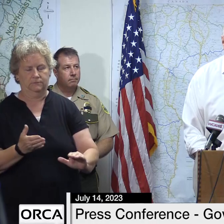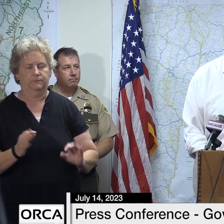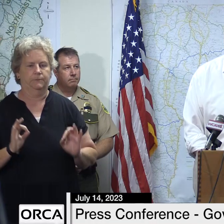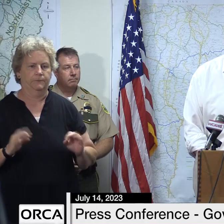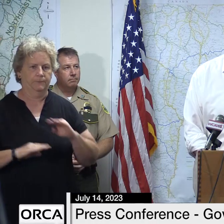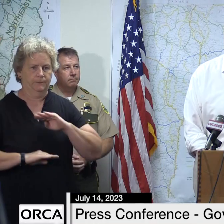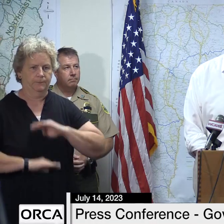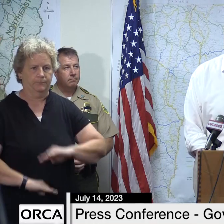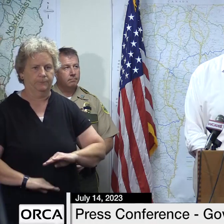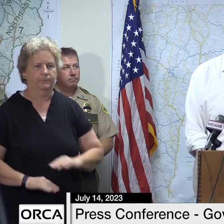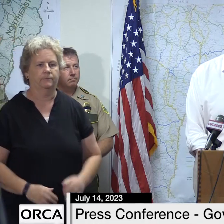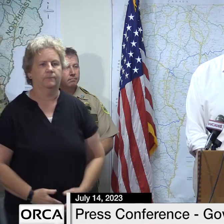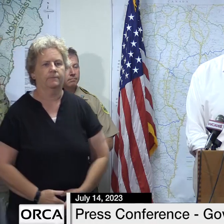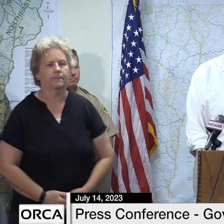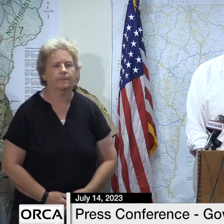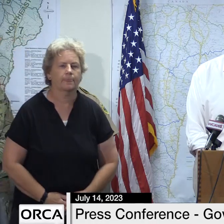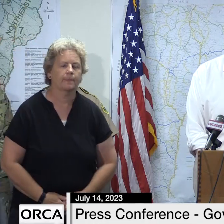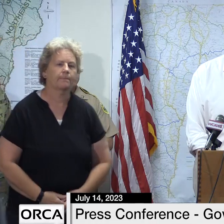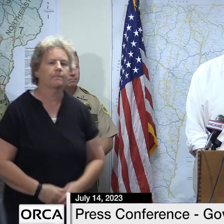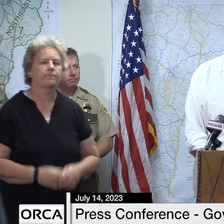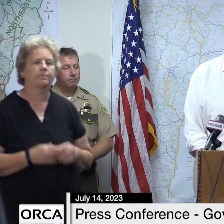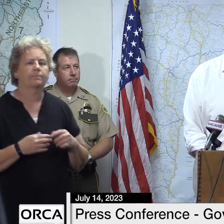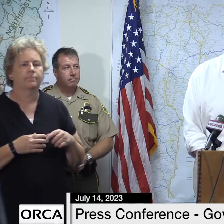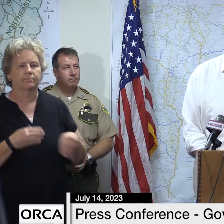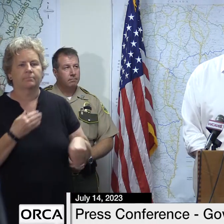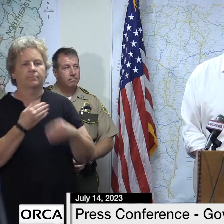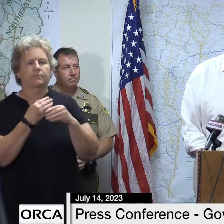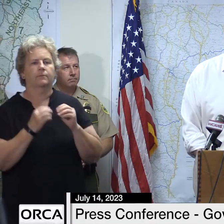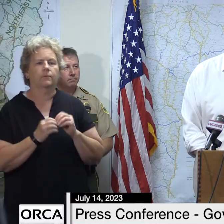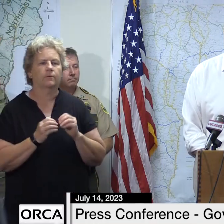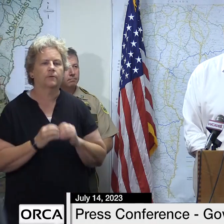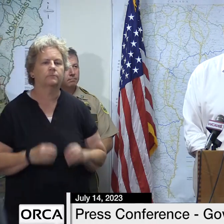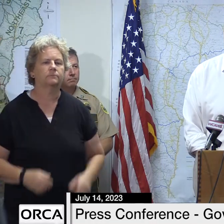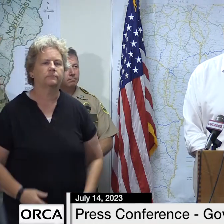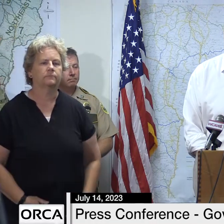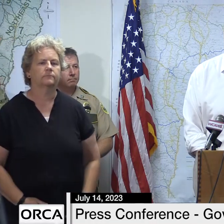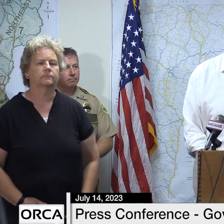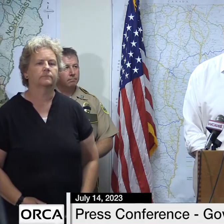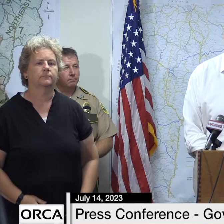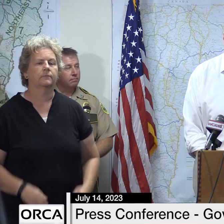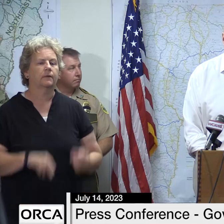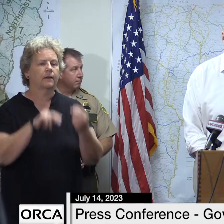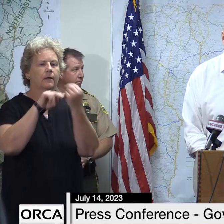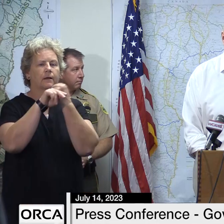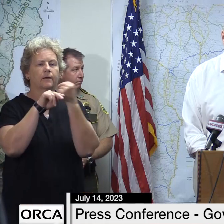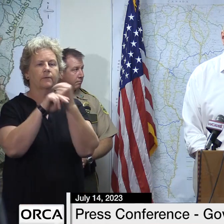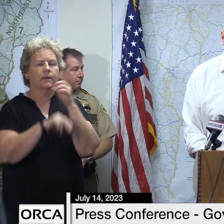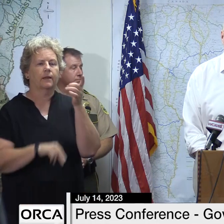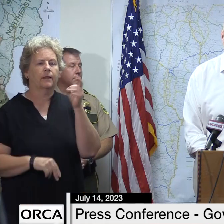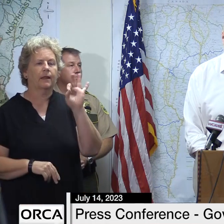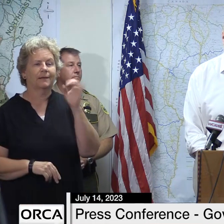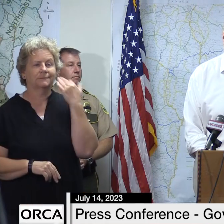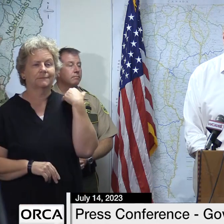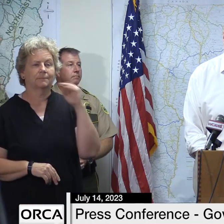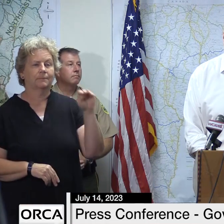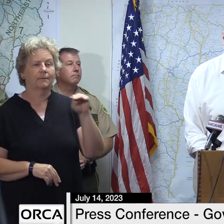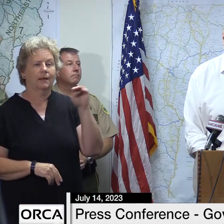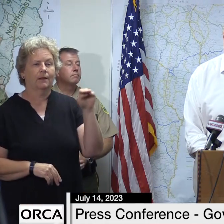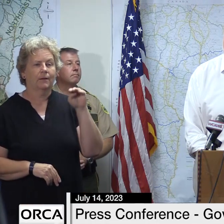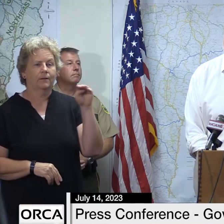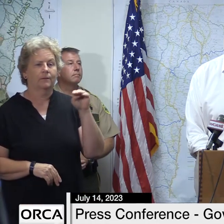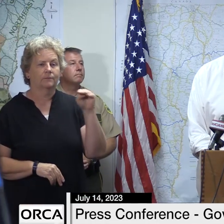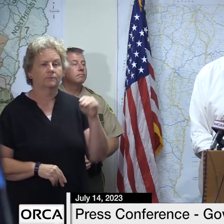More updates. As a result of the damage on Interstate 89 that occurred Monday, requiring us to close